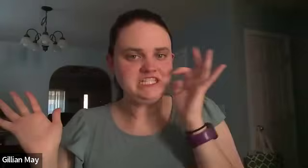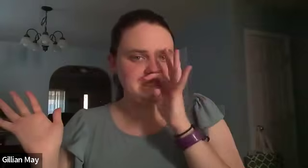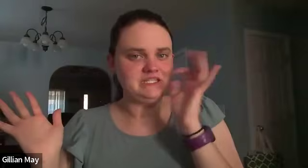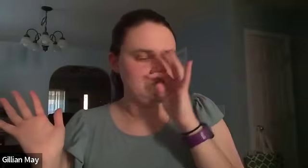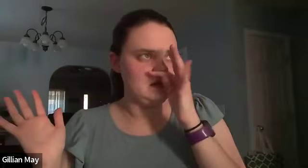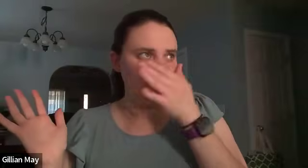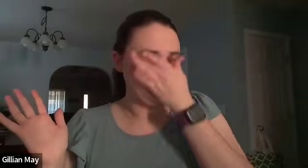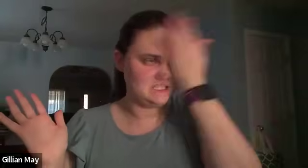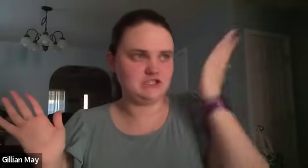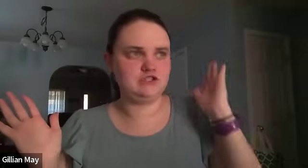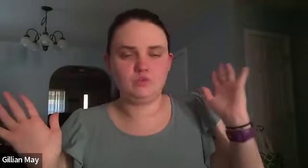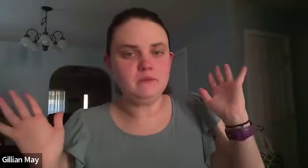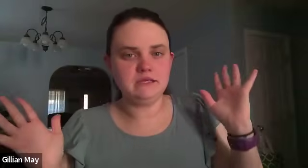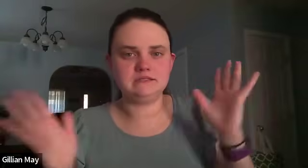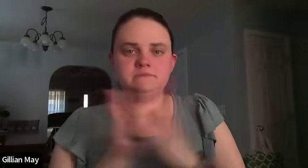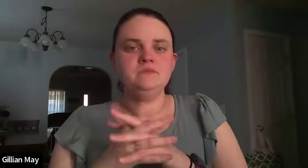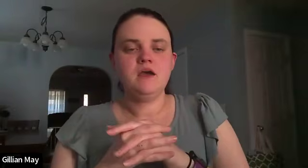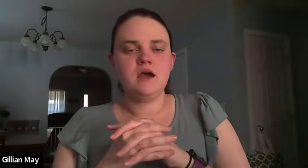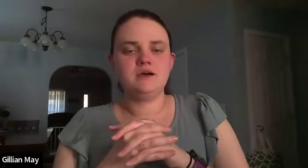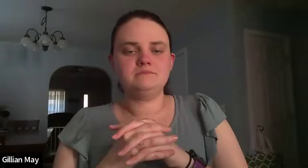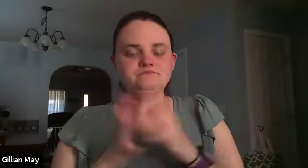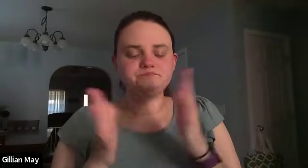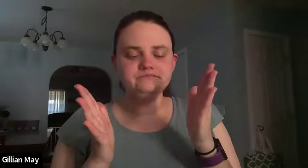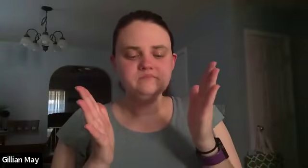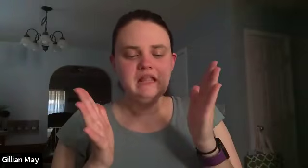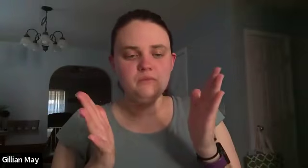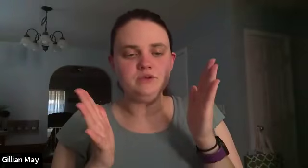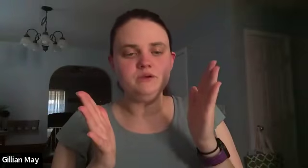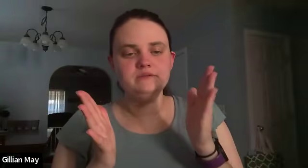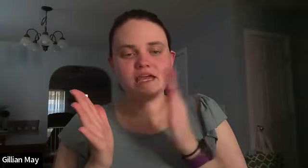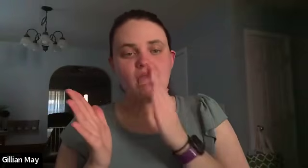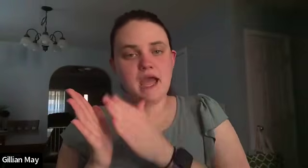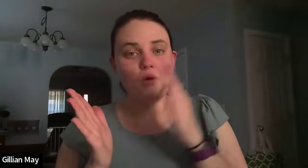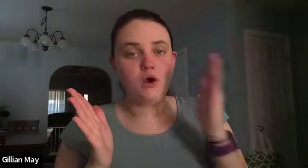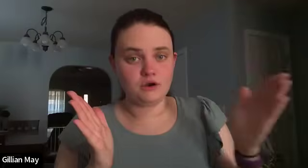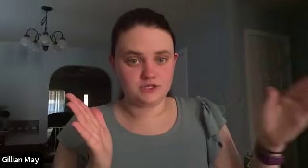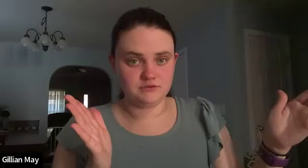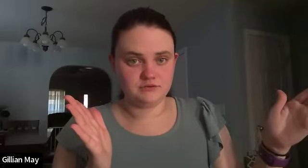itchy. It's been doing that for the past 3 weeks. When